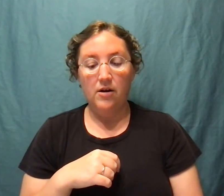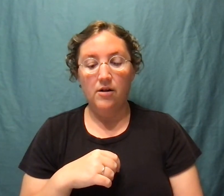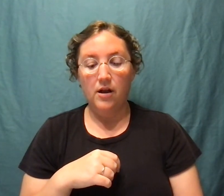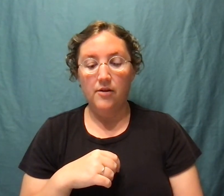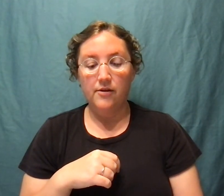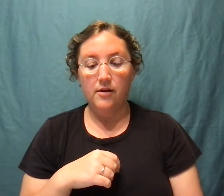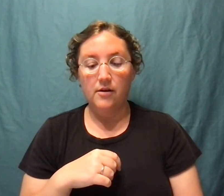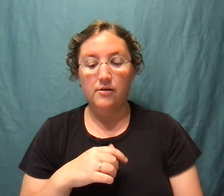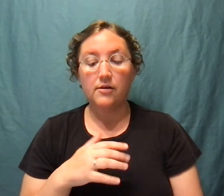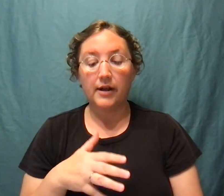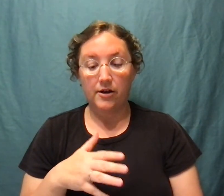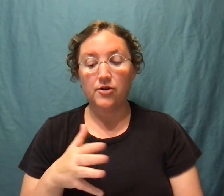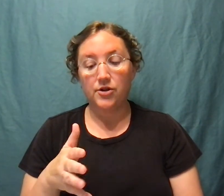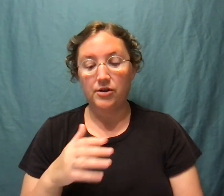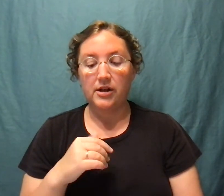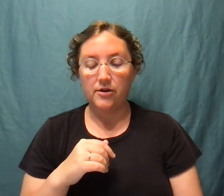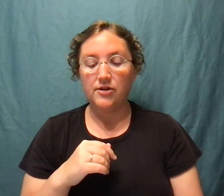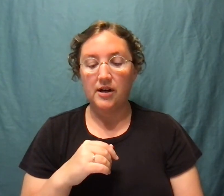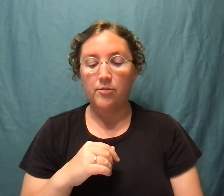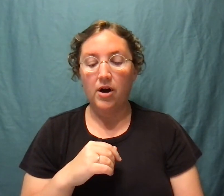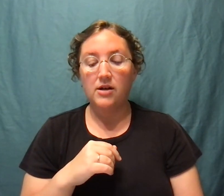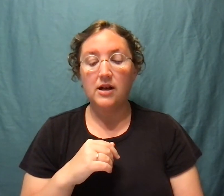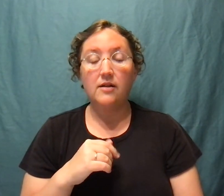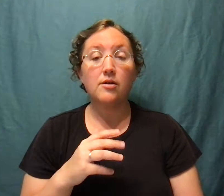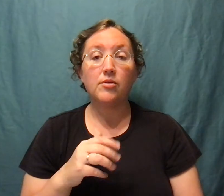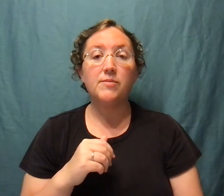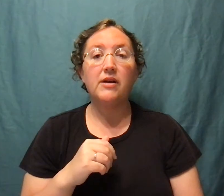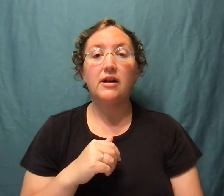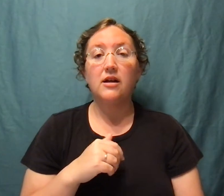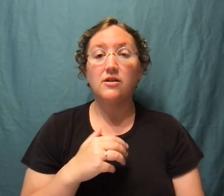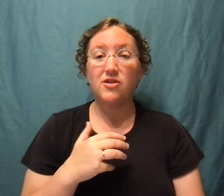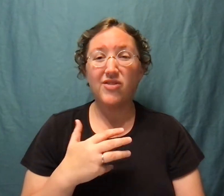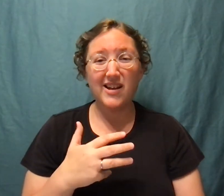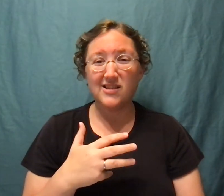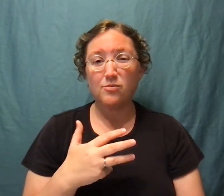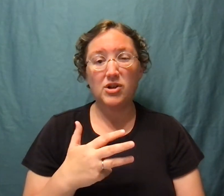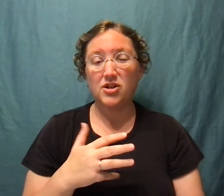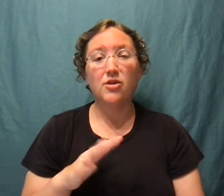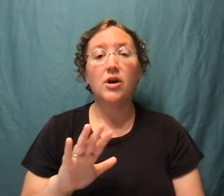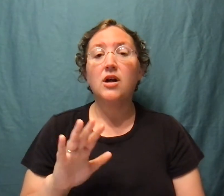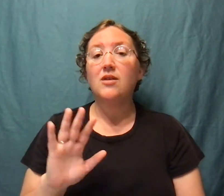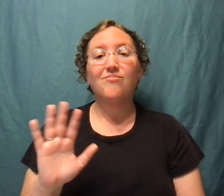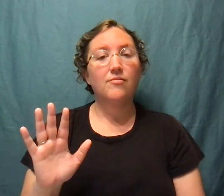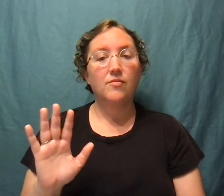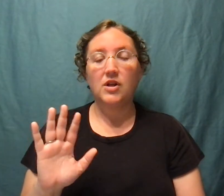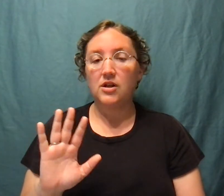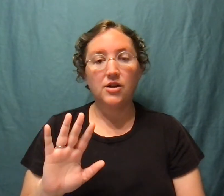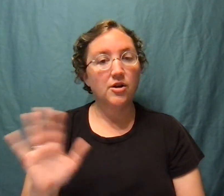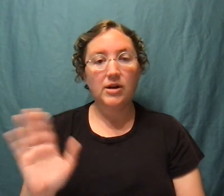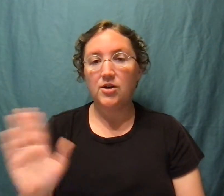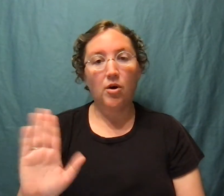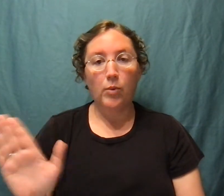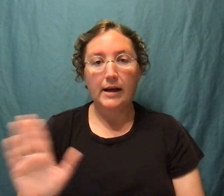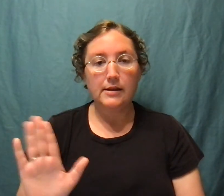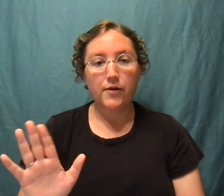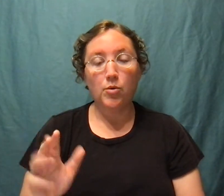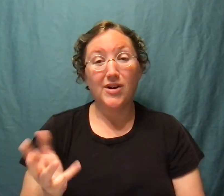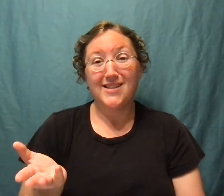Spell the letters you did understand and pause, and I will spell it again. So that's what you do. You don't need to erase the word. It's not